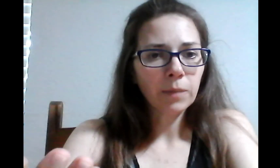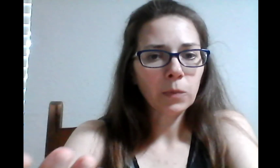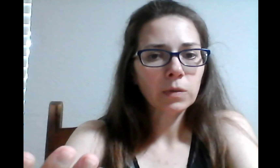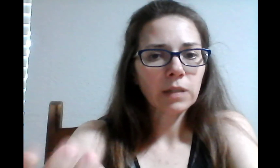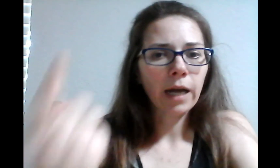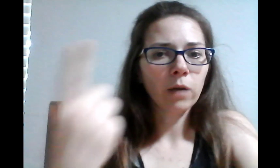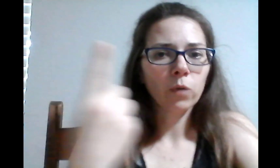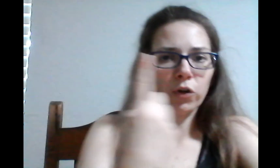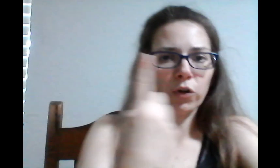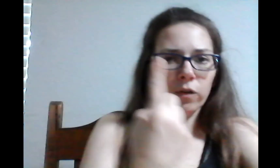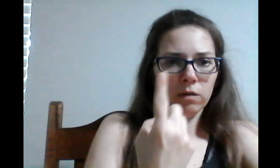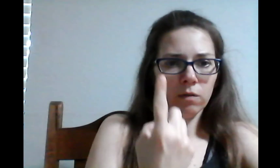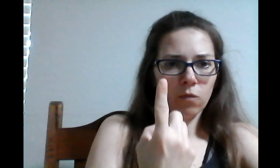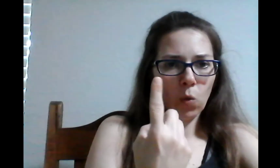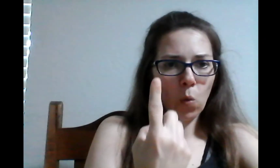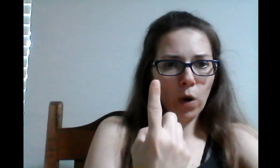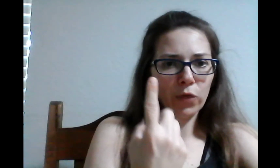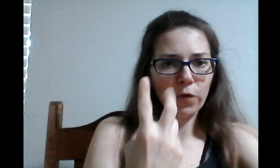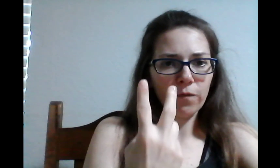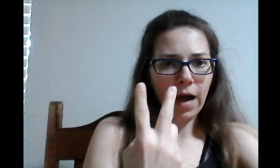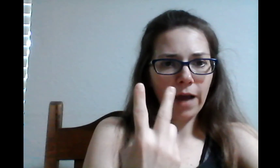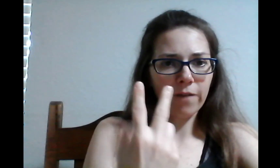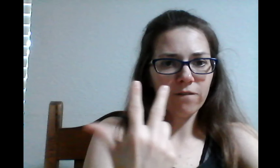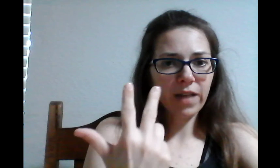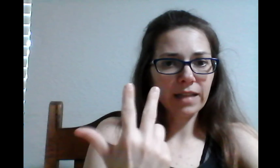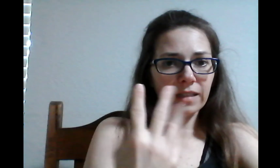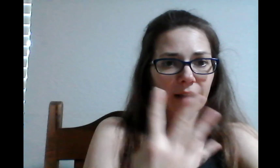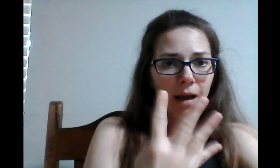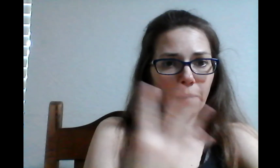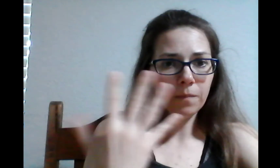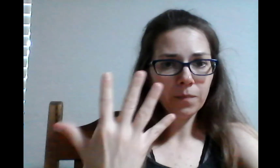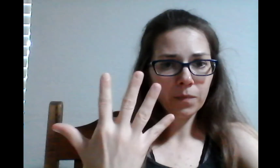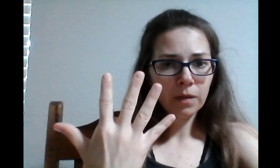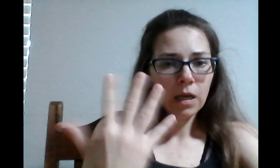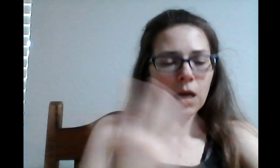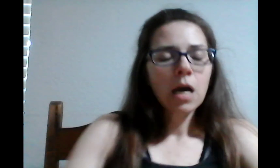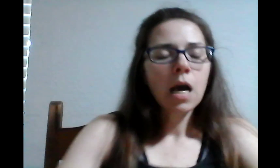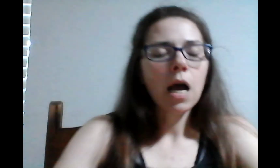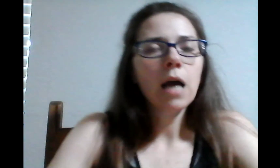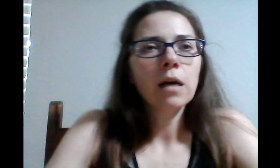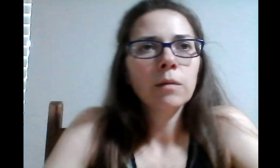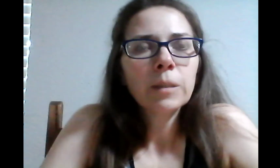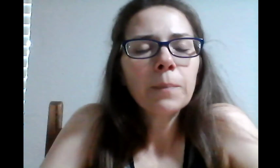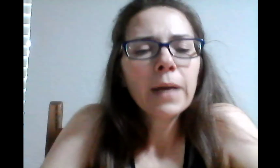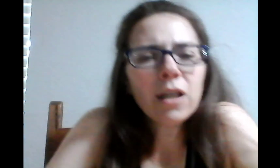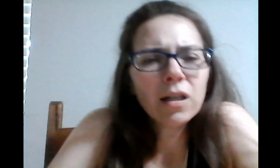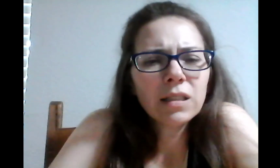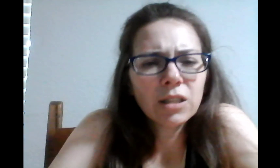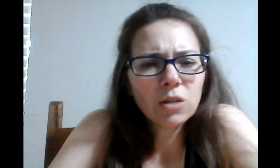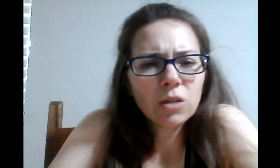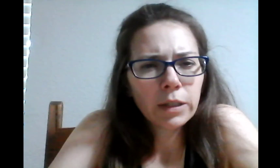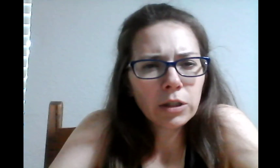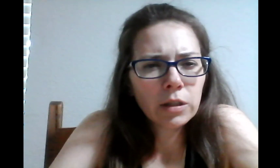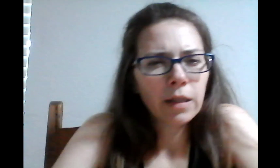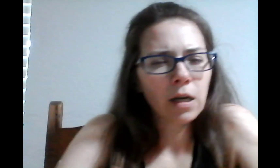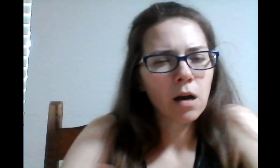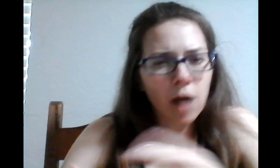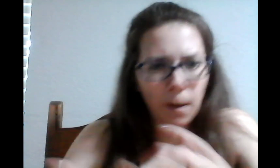people sign with the 1 through 5 facing them. Depending on the situation and the topic